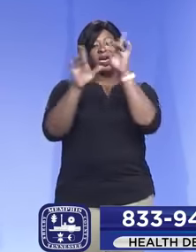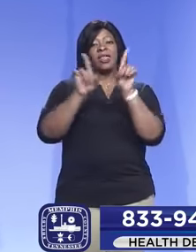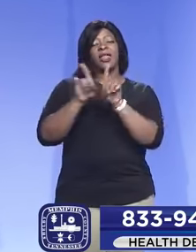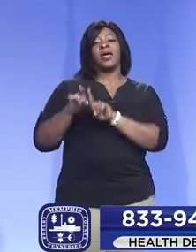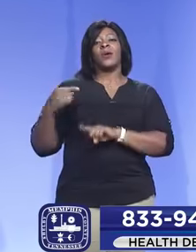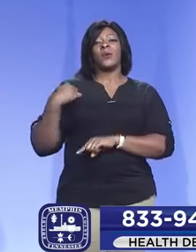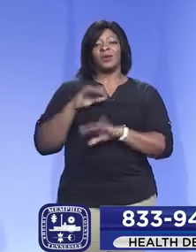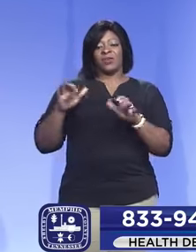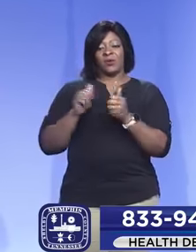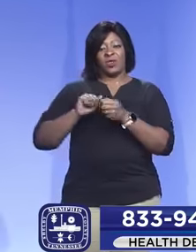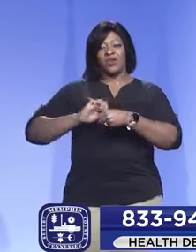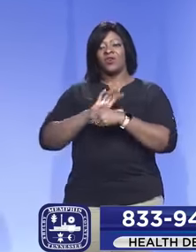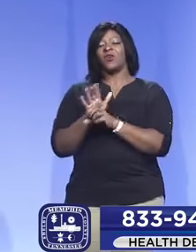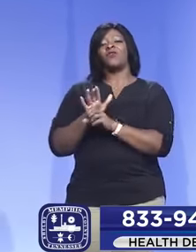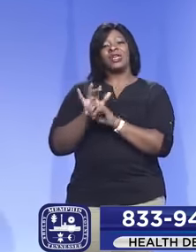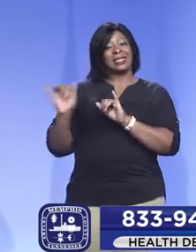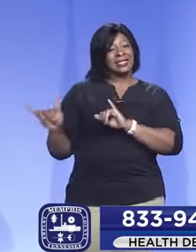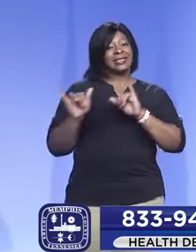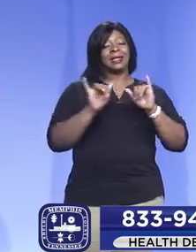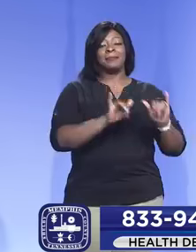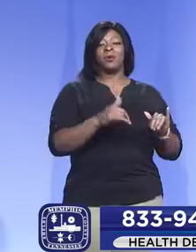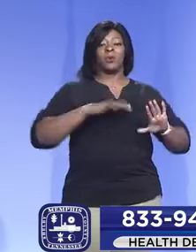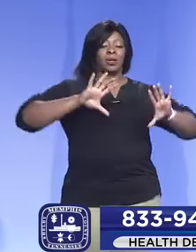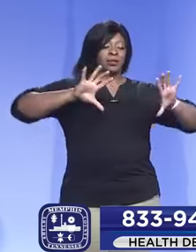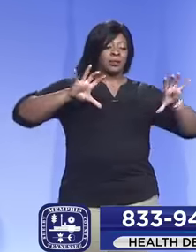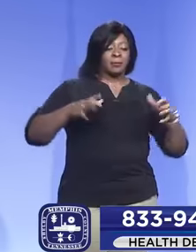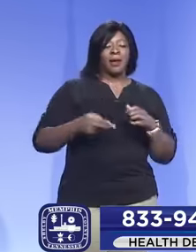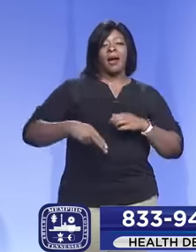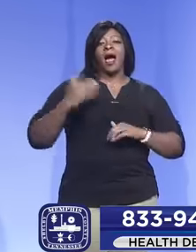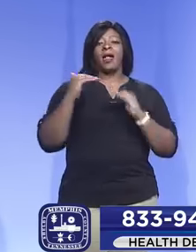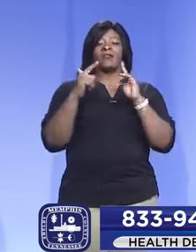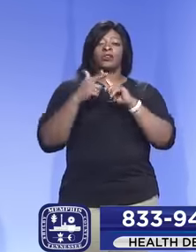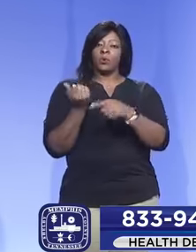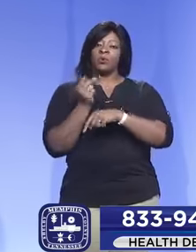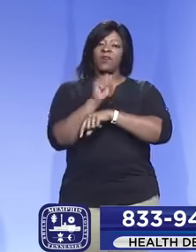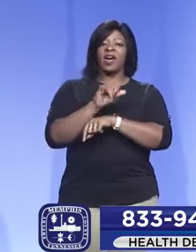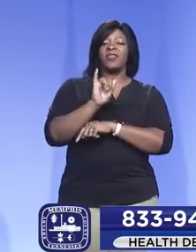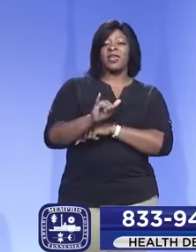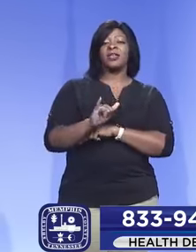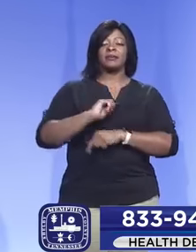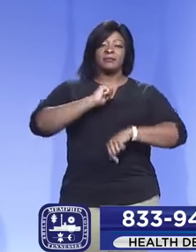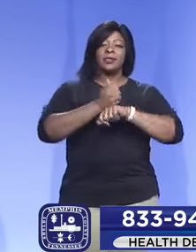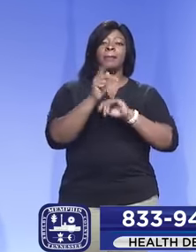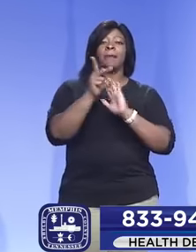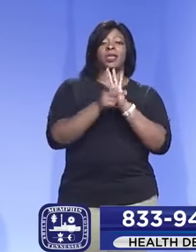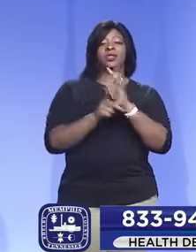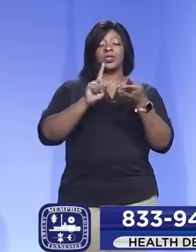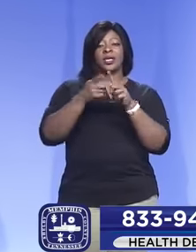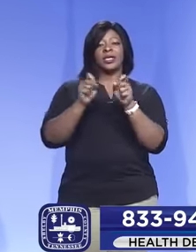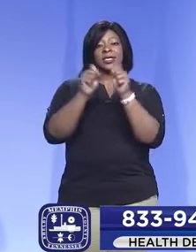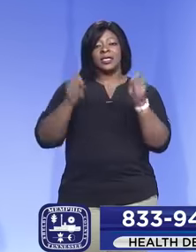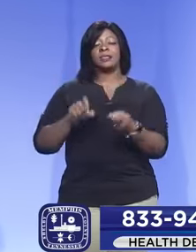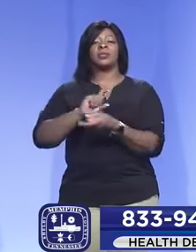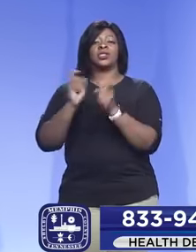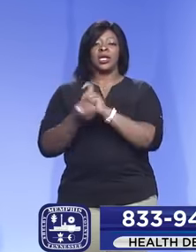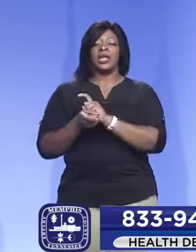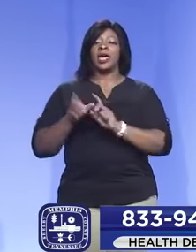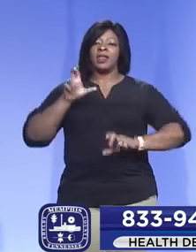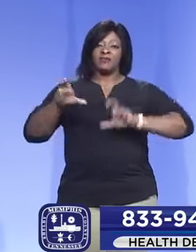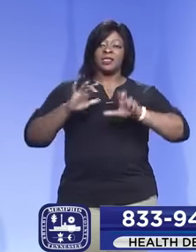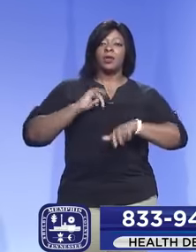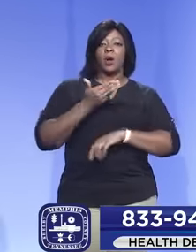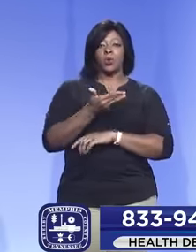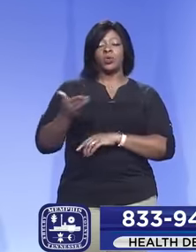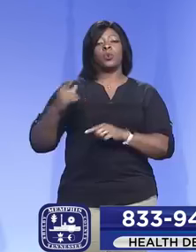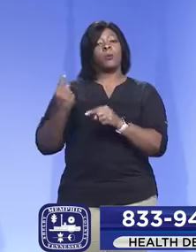have with COVID. I think if we come together at a high level and implement policy change and system change and invest our